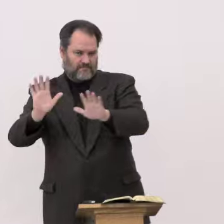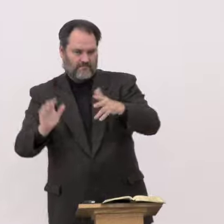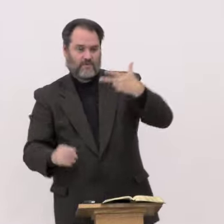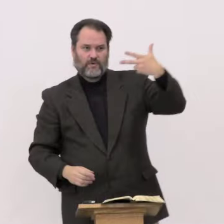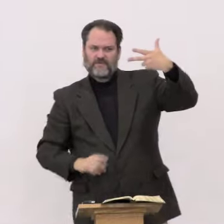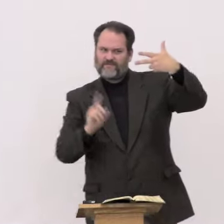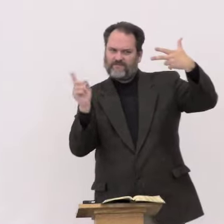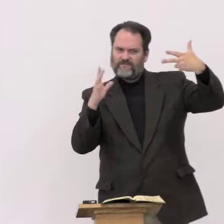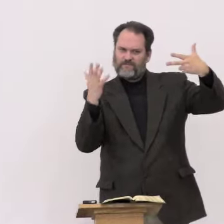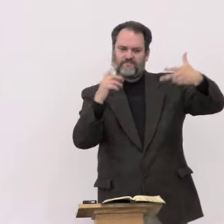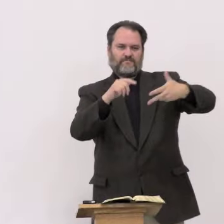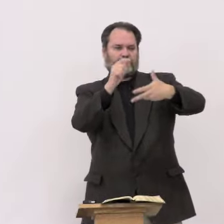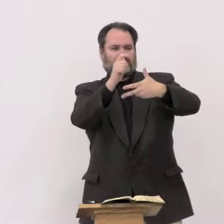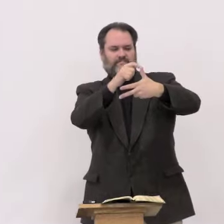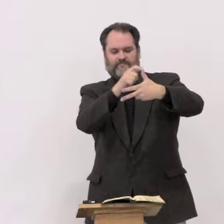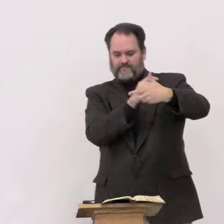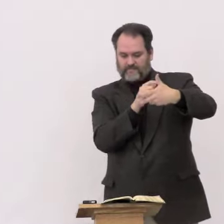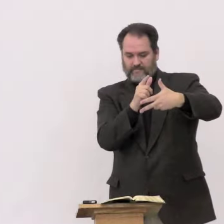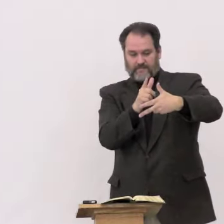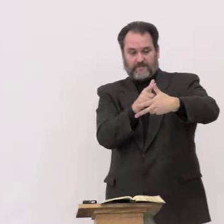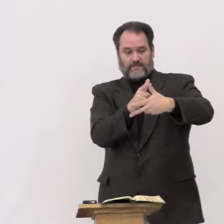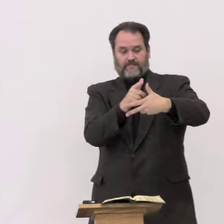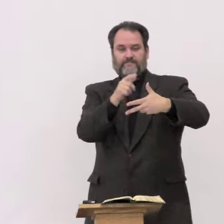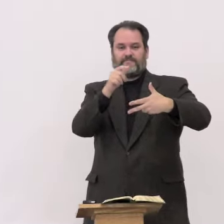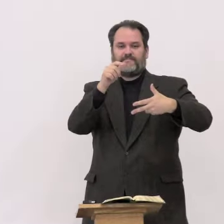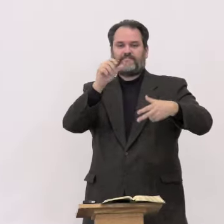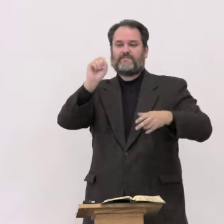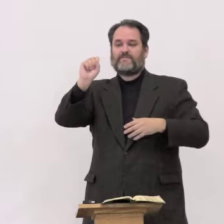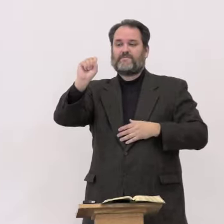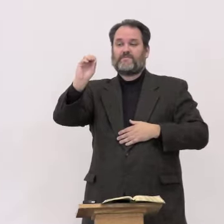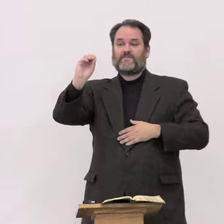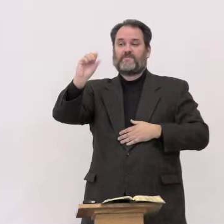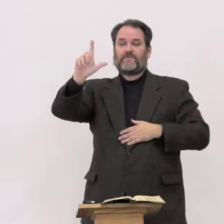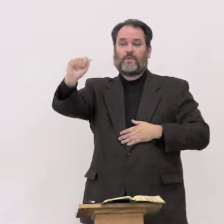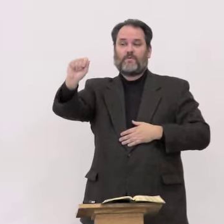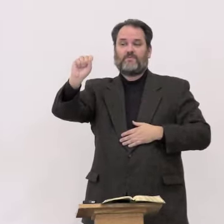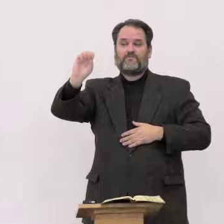That was like three different types. The first one